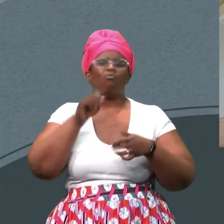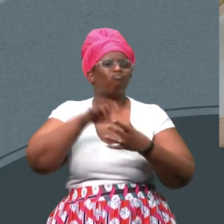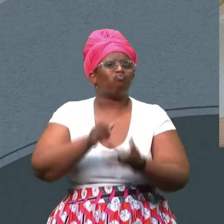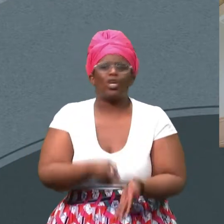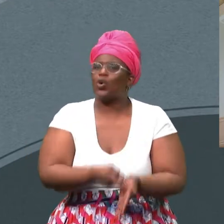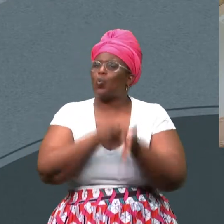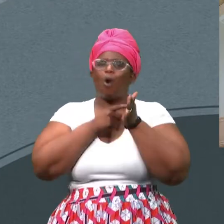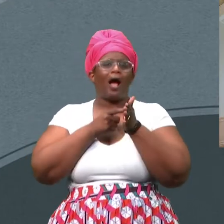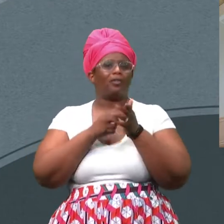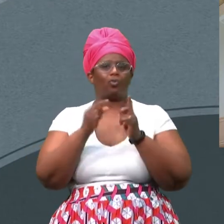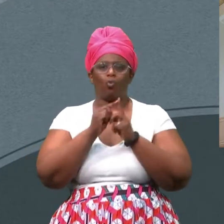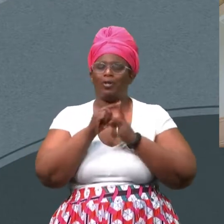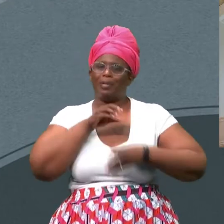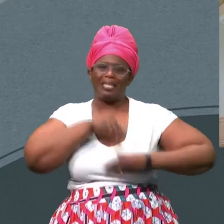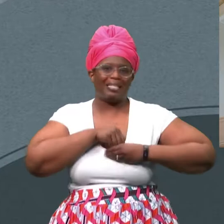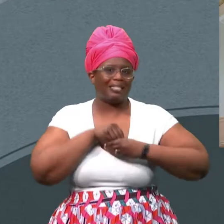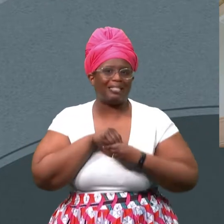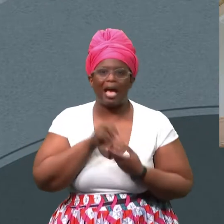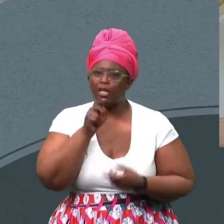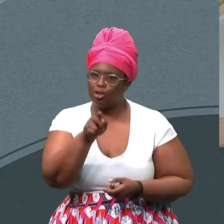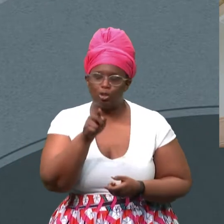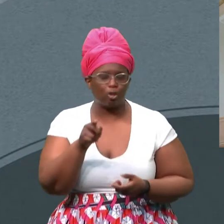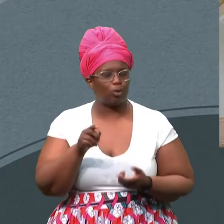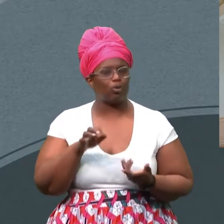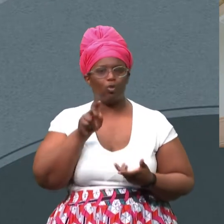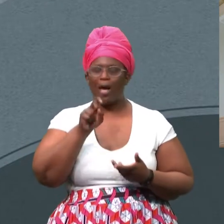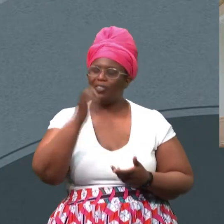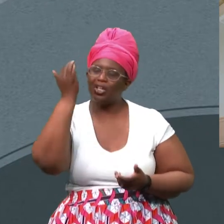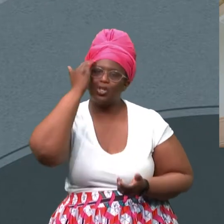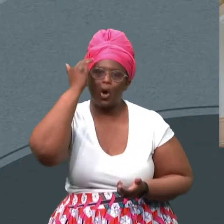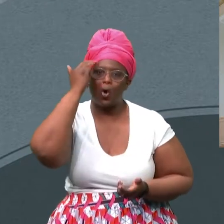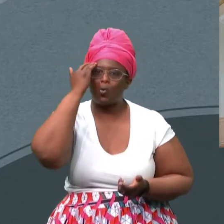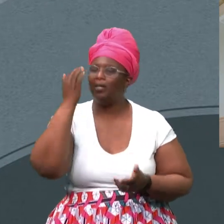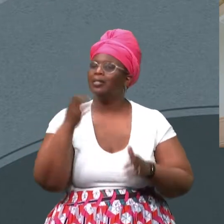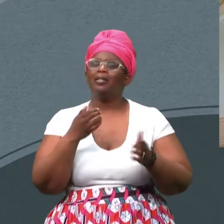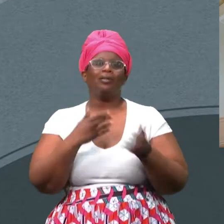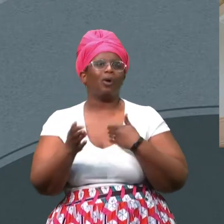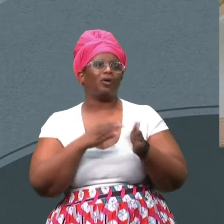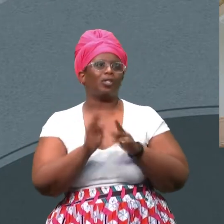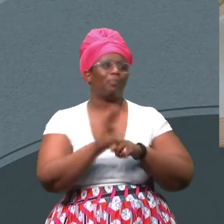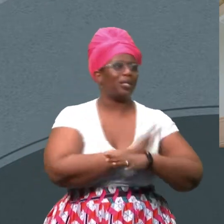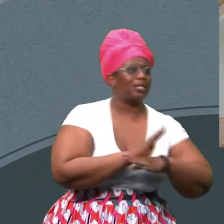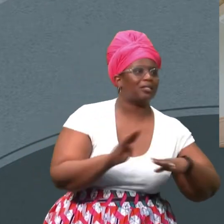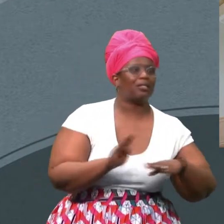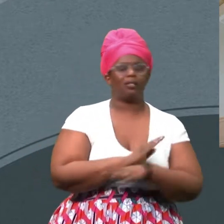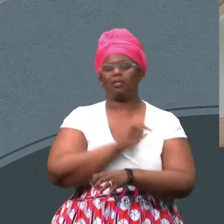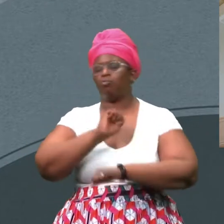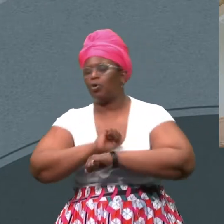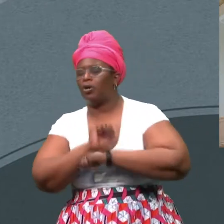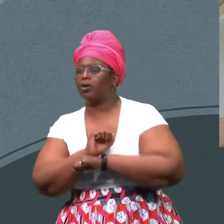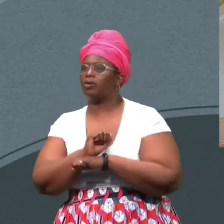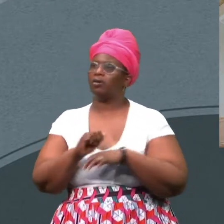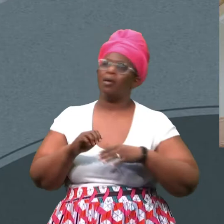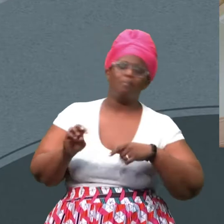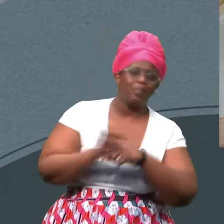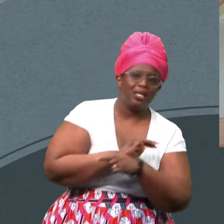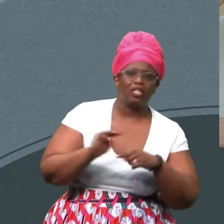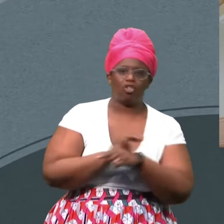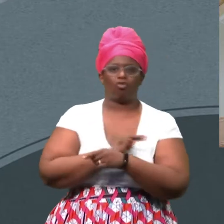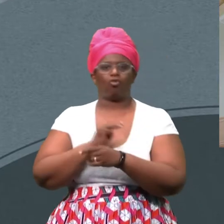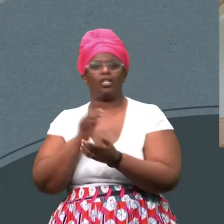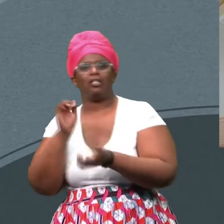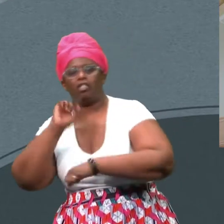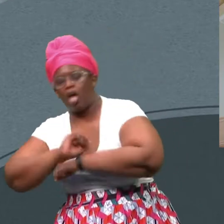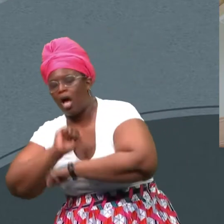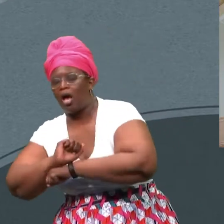in music, whether it's in our businesses, whether it's in our finances or our economy, whether it is in our ministries, whether it is in our